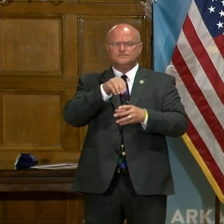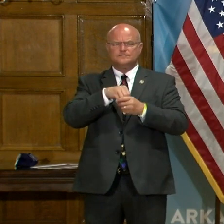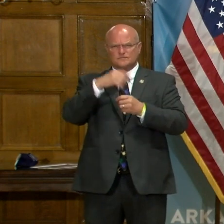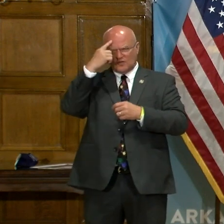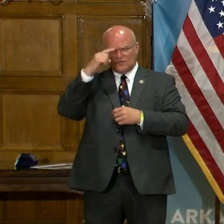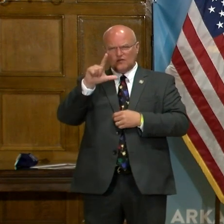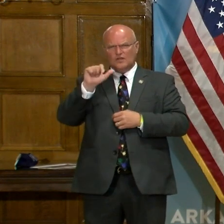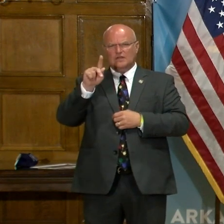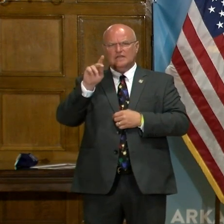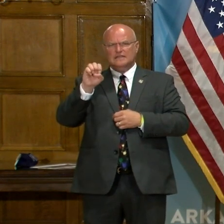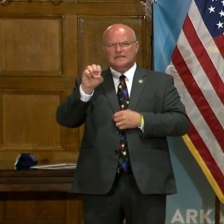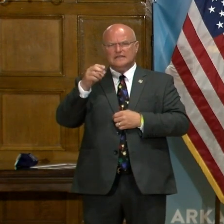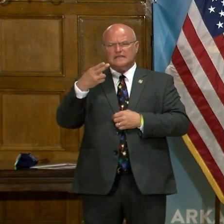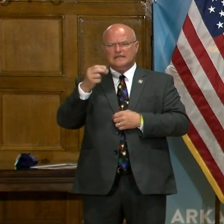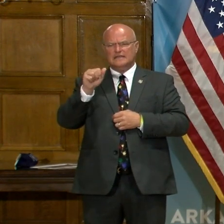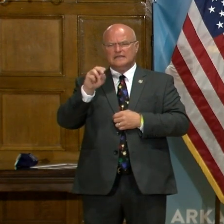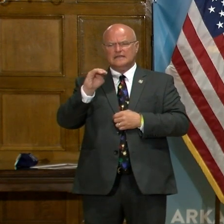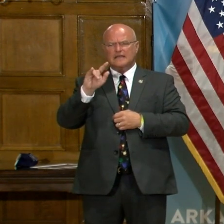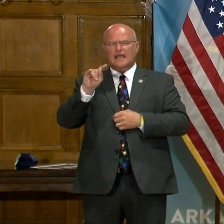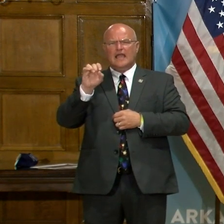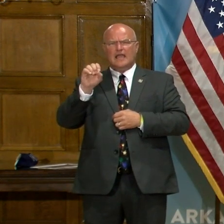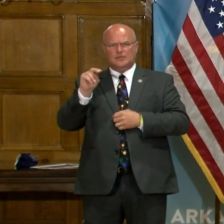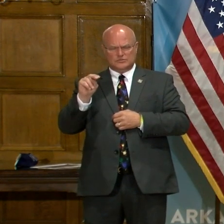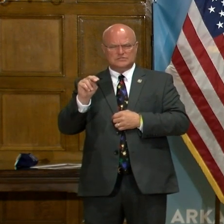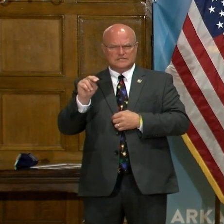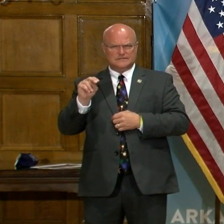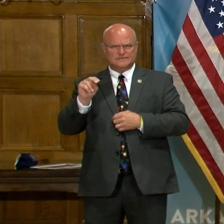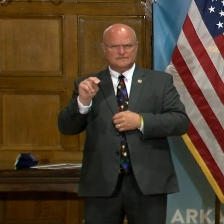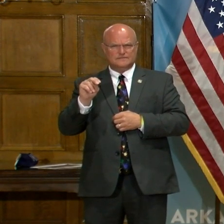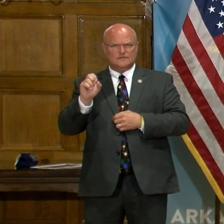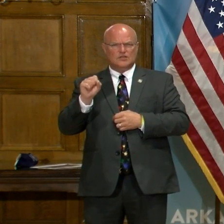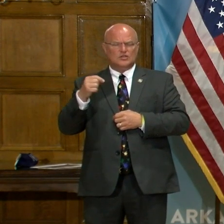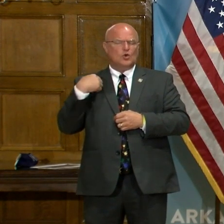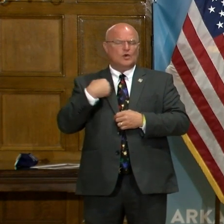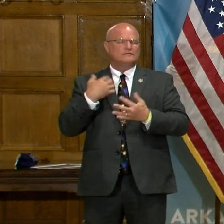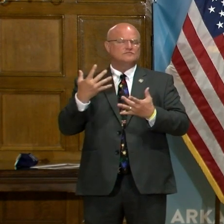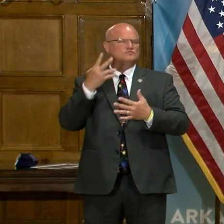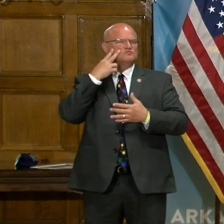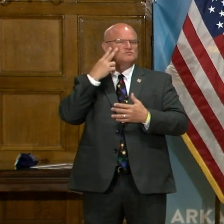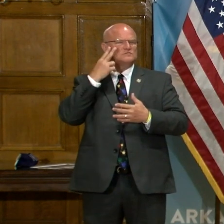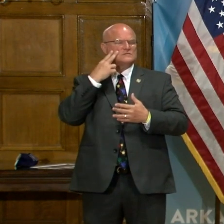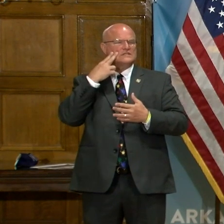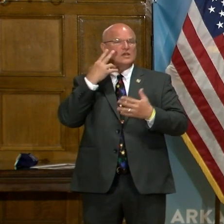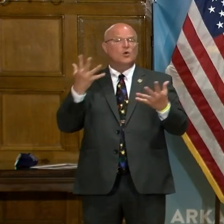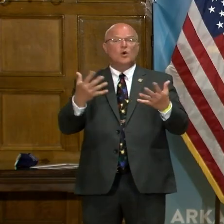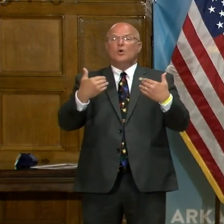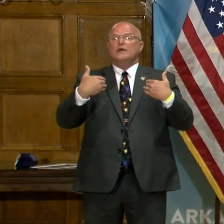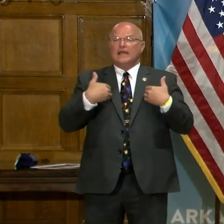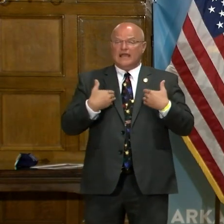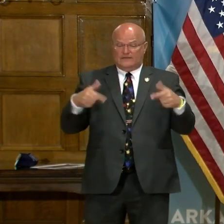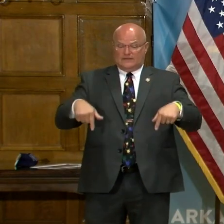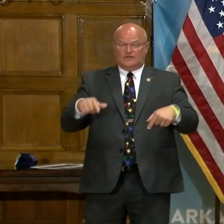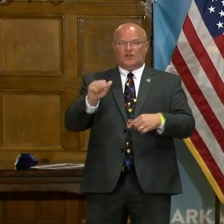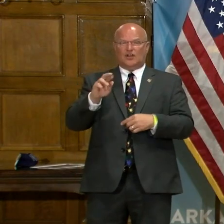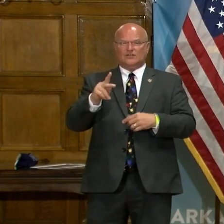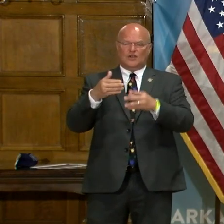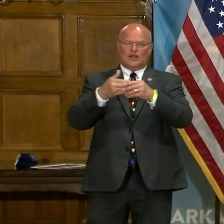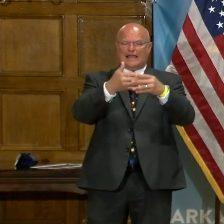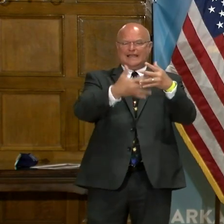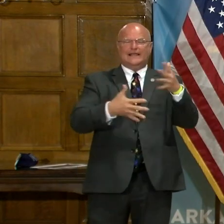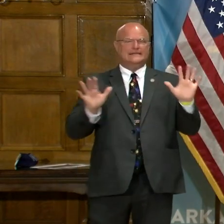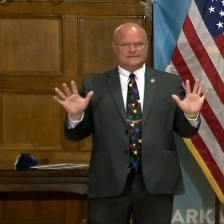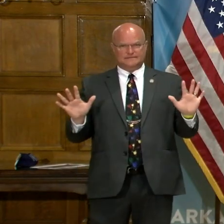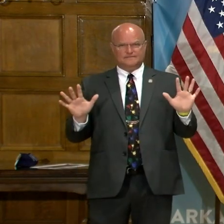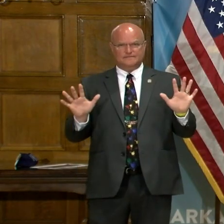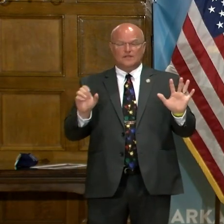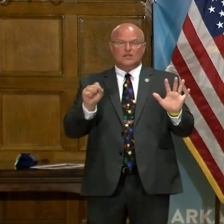participants for Lake Hamilton. We're looking into that, and so we'll have to wait and see. Now, what we have in Arkansas are